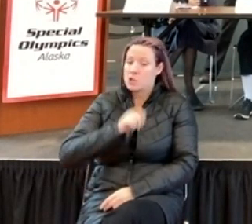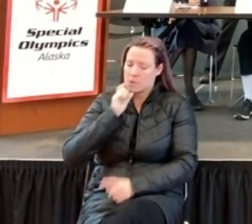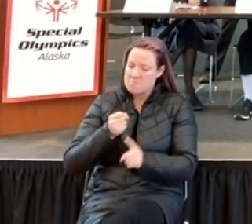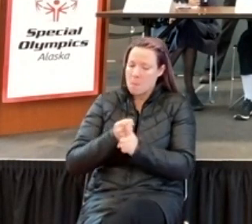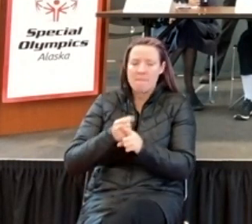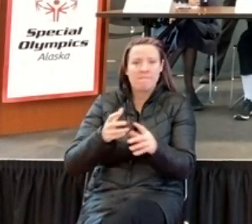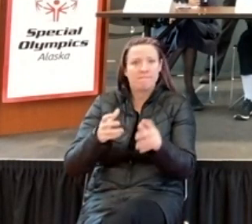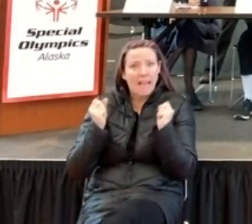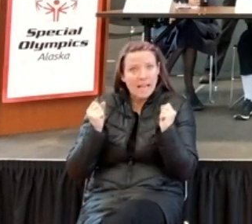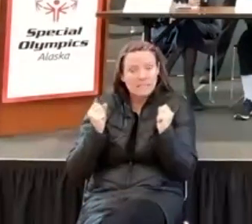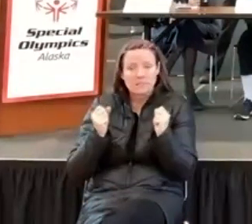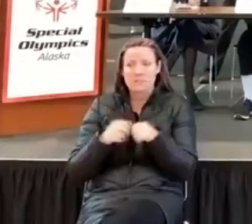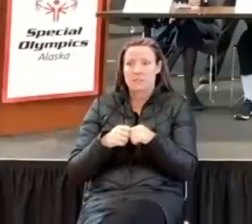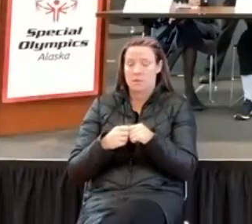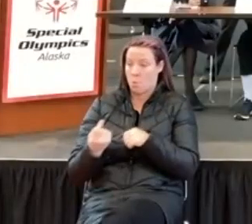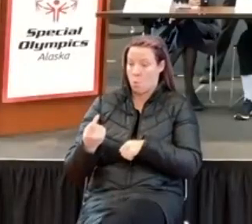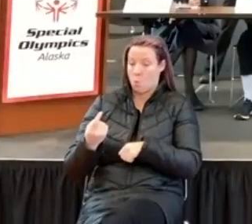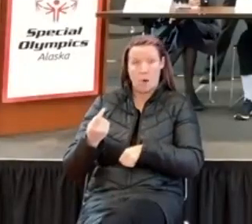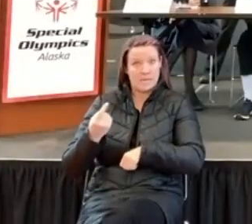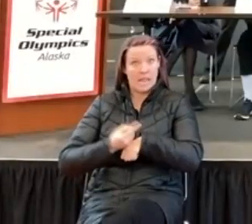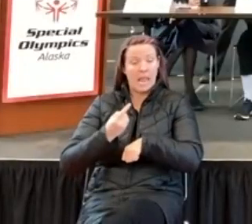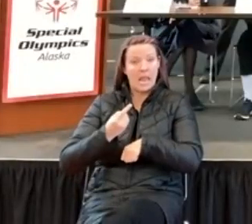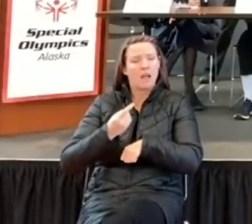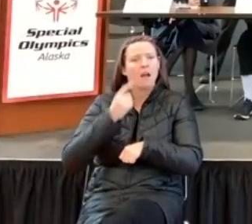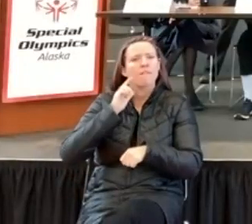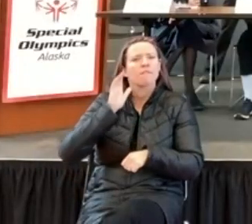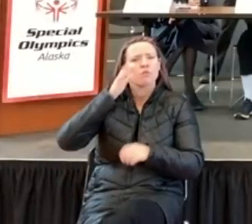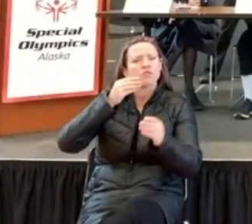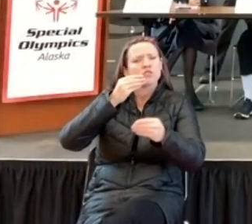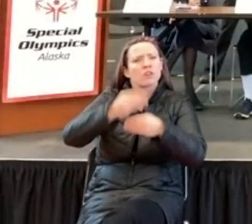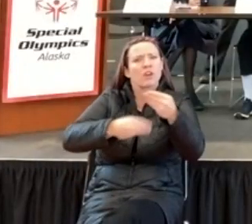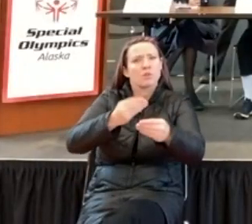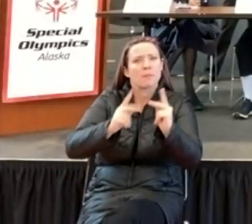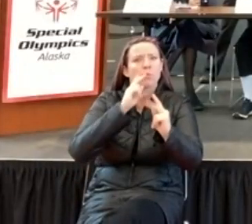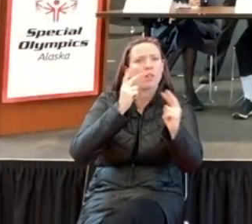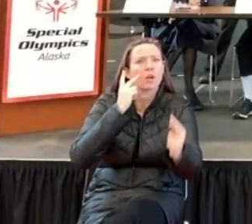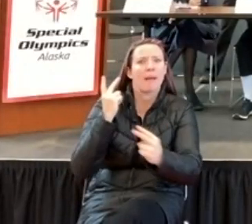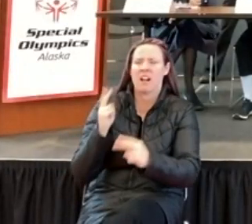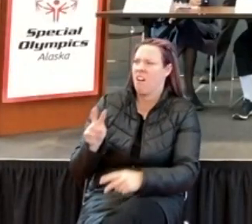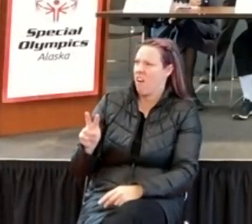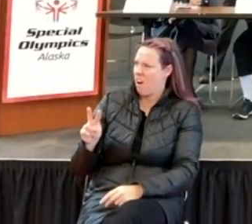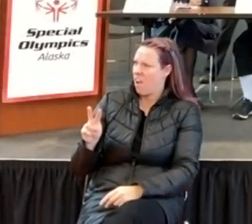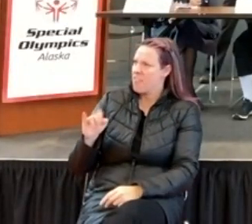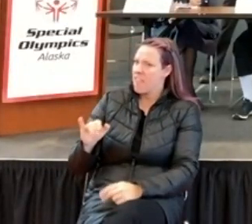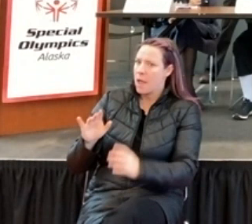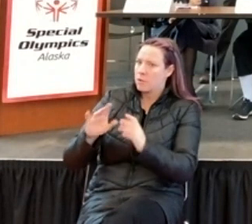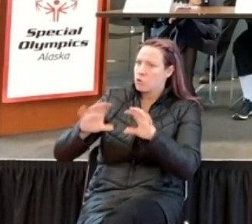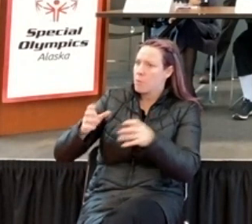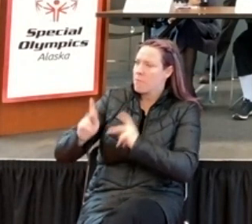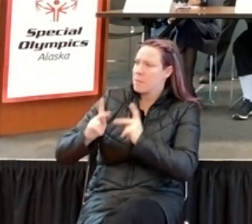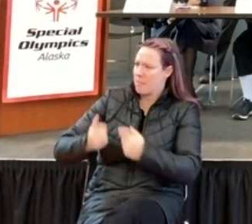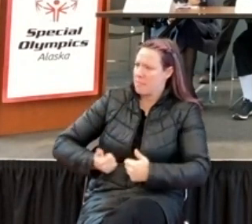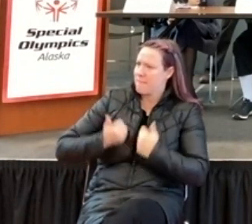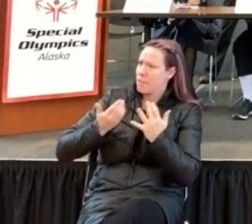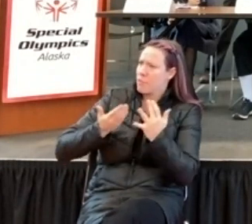And one day a generation will marvel at what you've lived through, what you know, and who